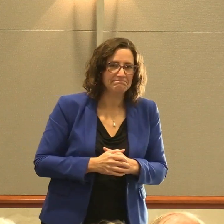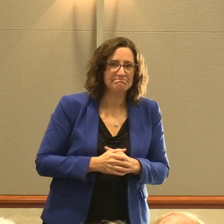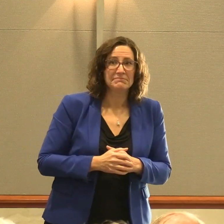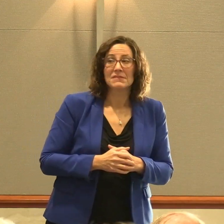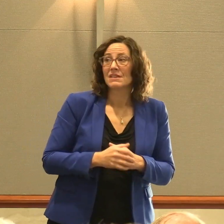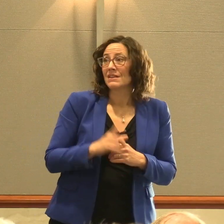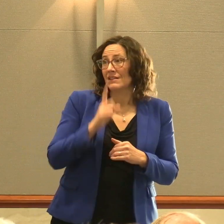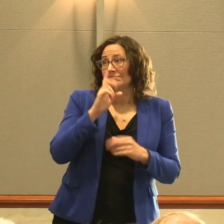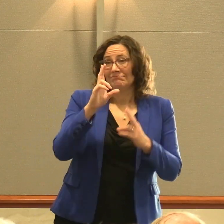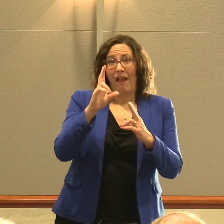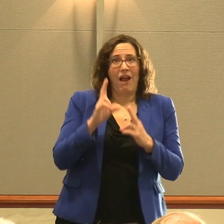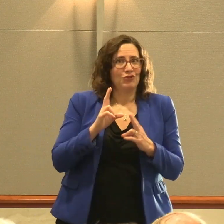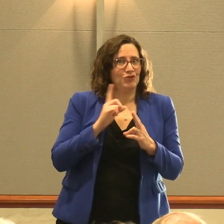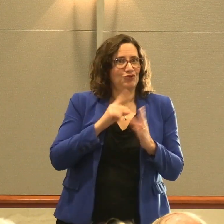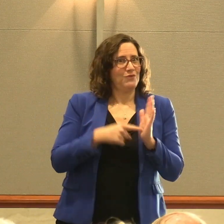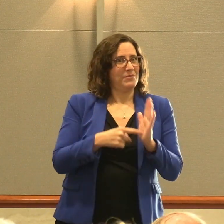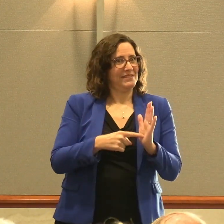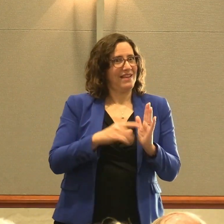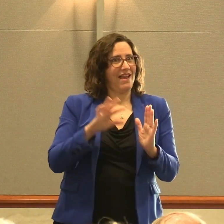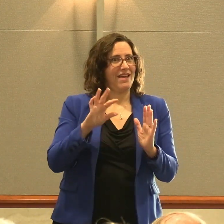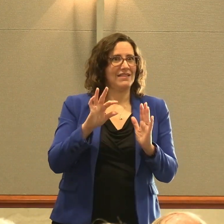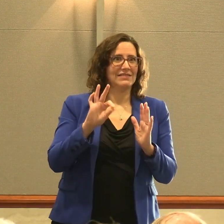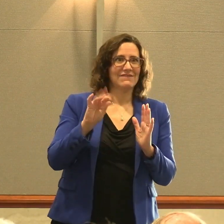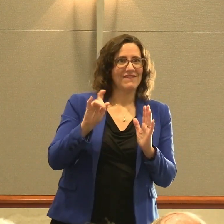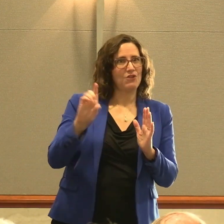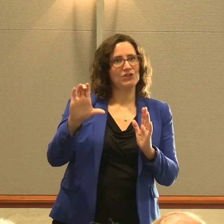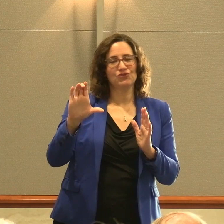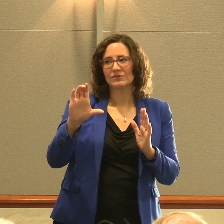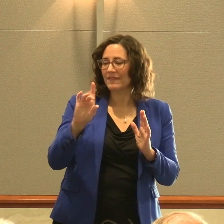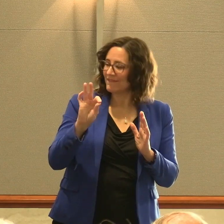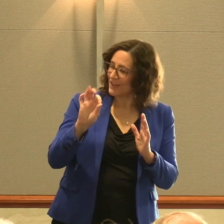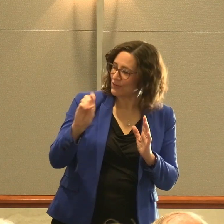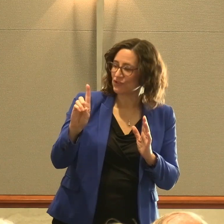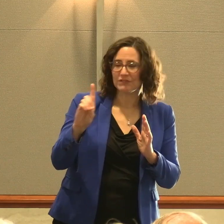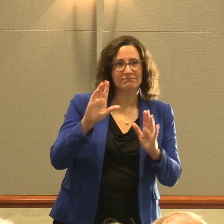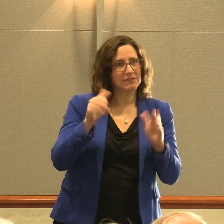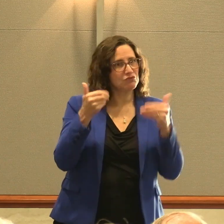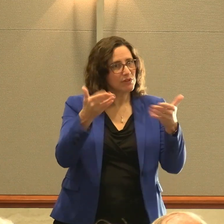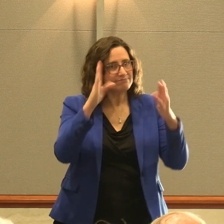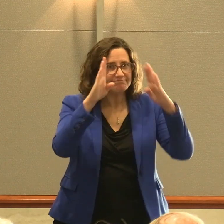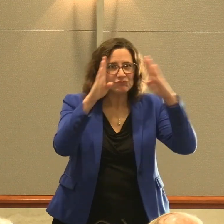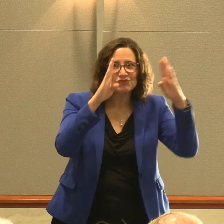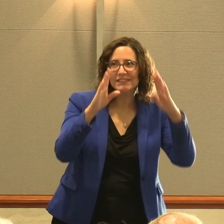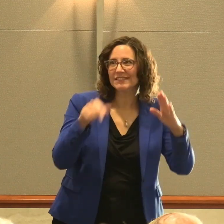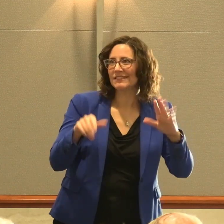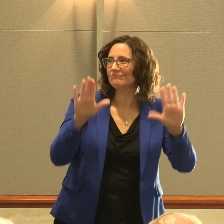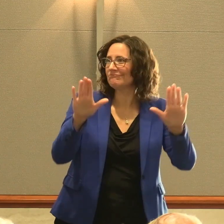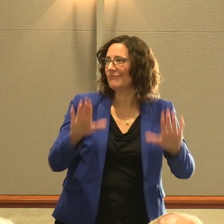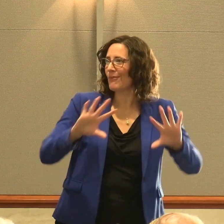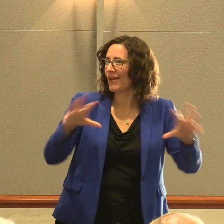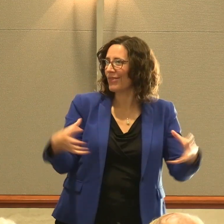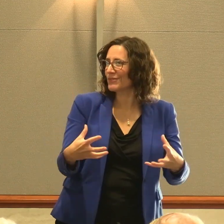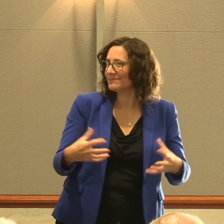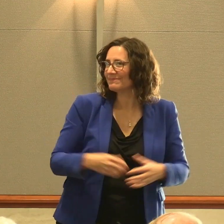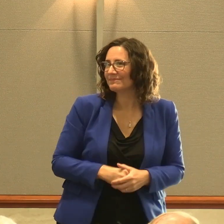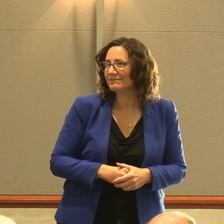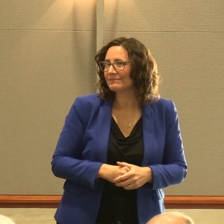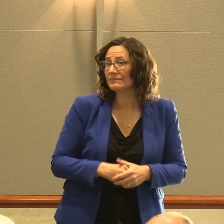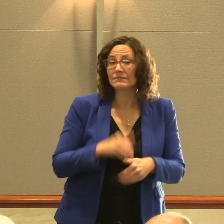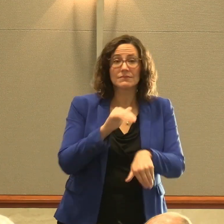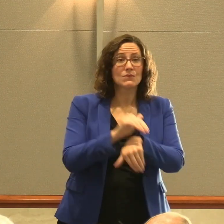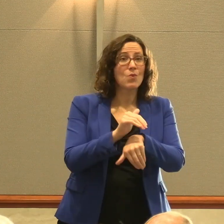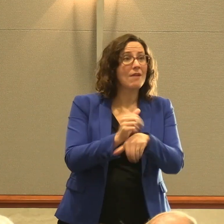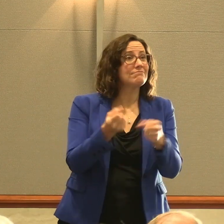It is my honor to be representing the Federation and to bring greetings at this incredible gathering. Tonight, many